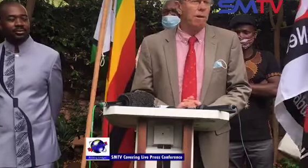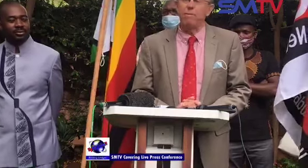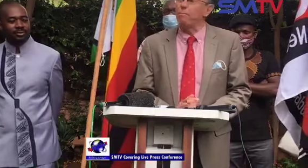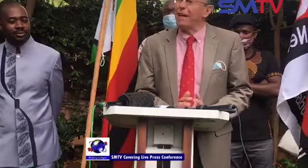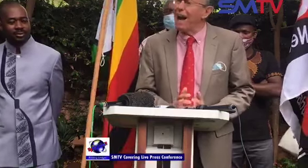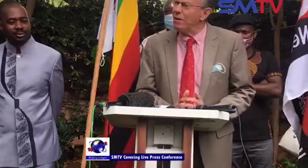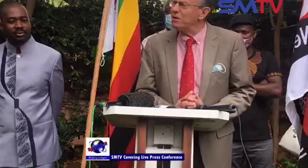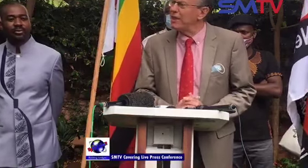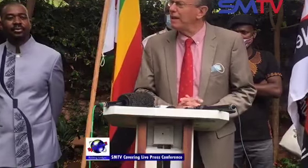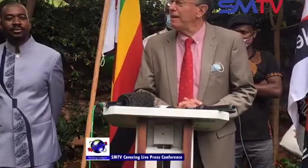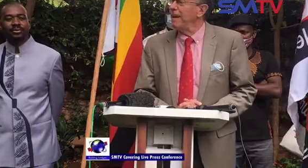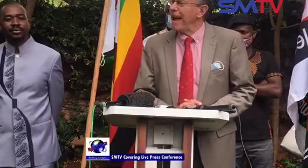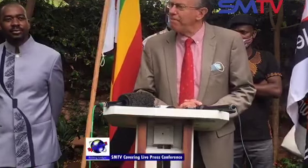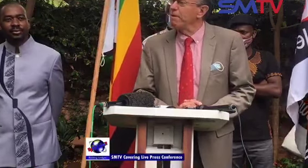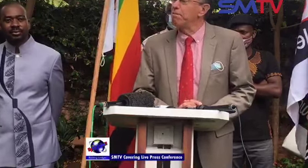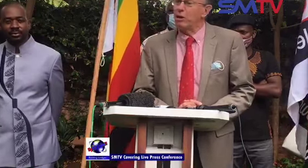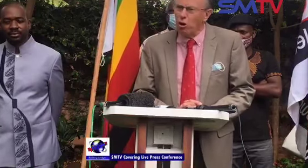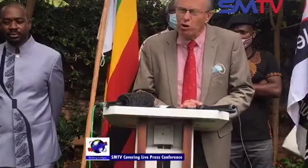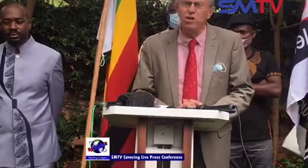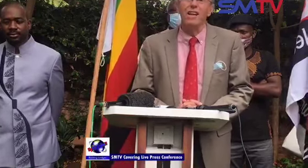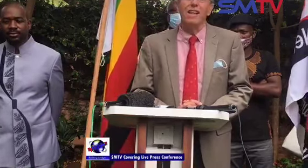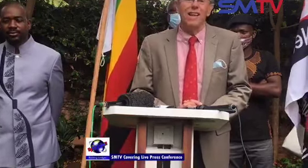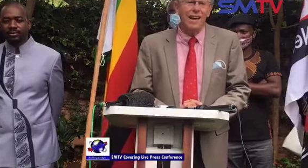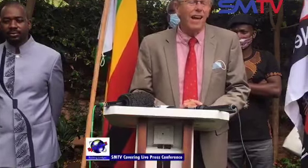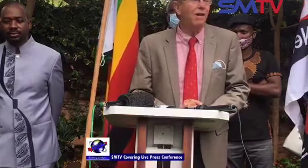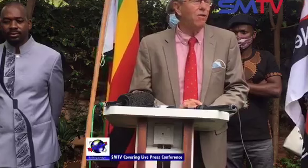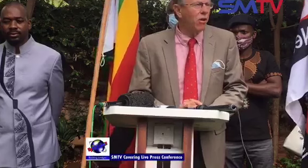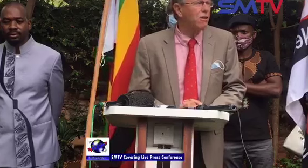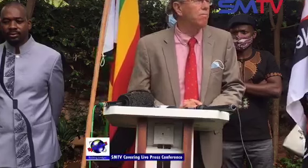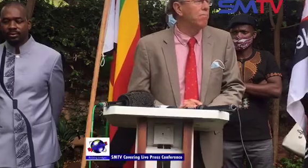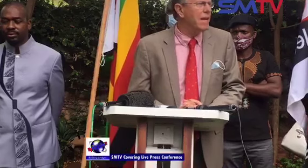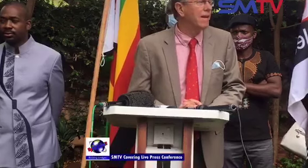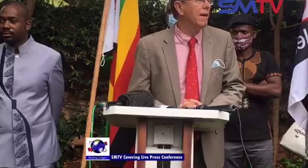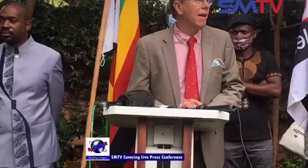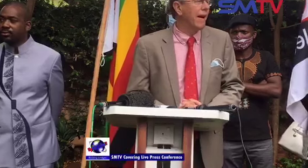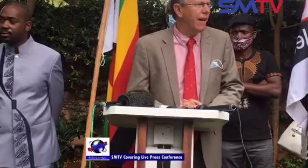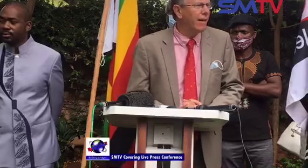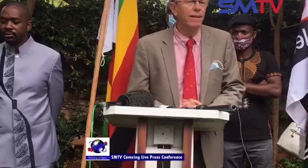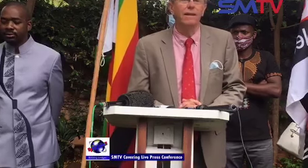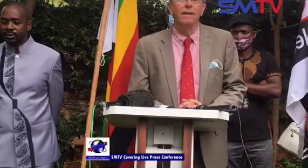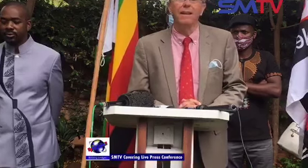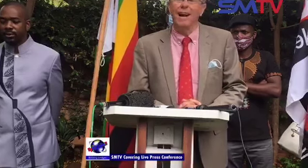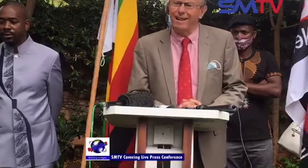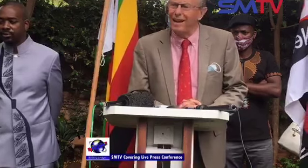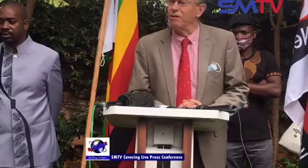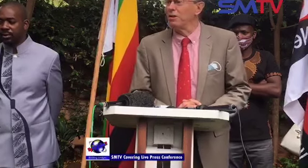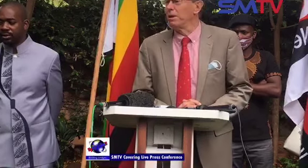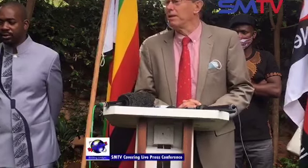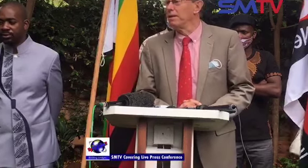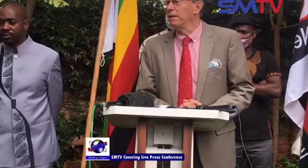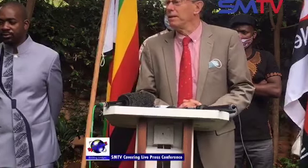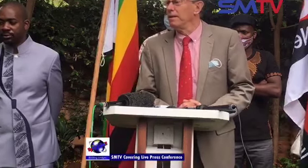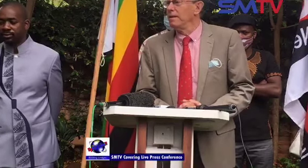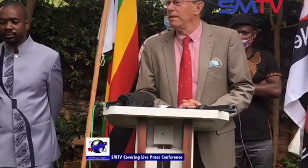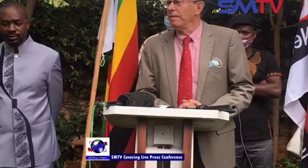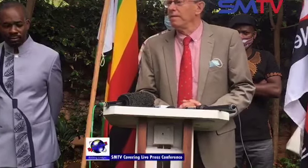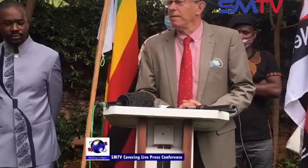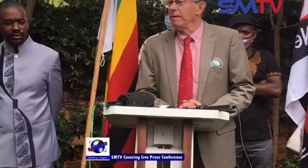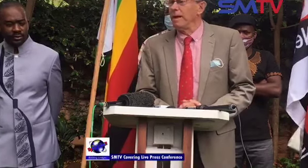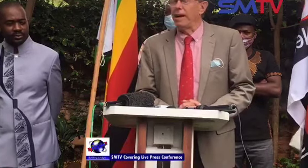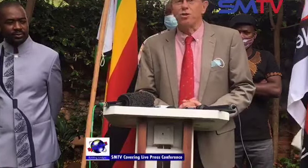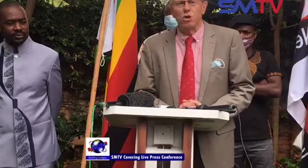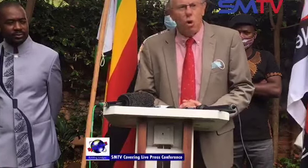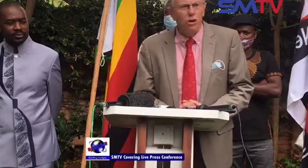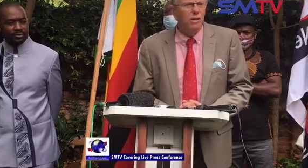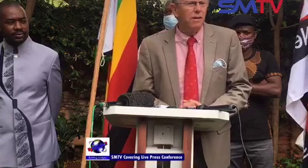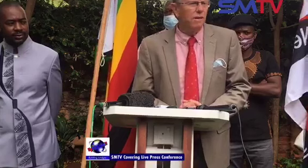poor people. But how has that happened? Because they have not been held accountable.